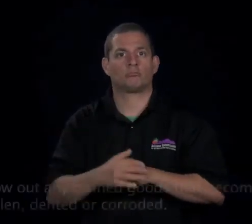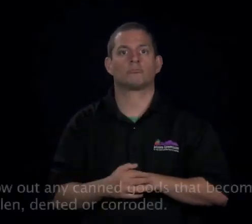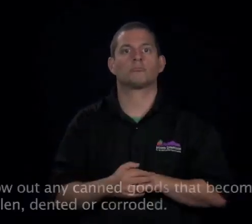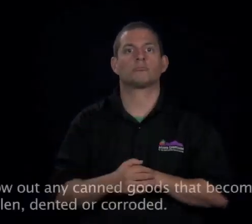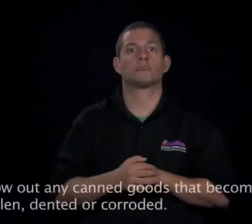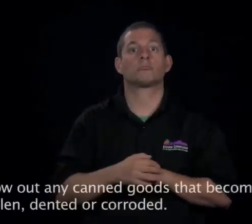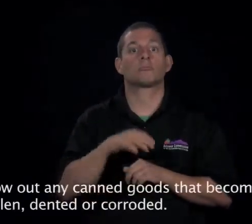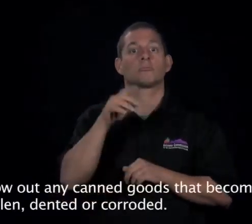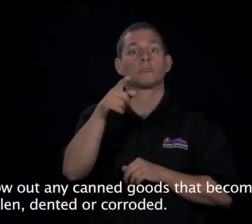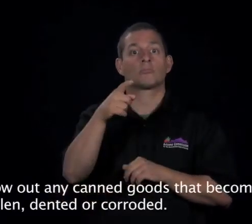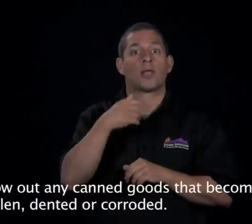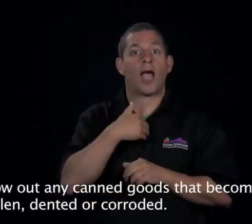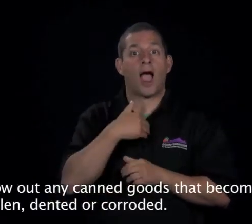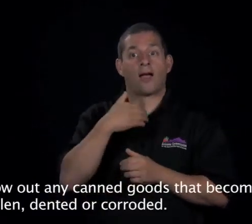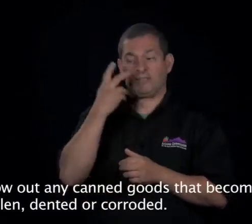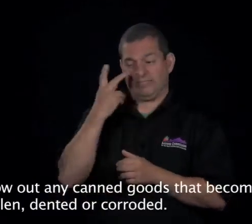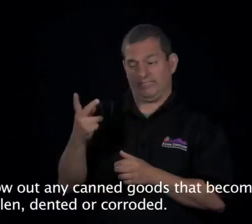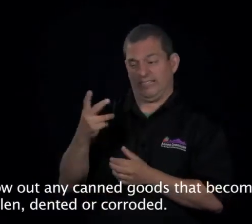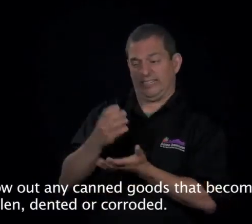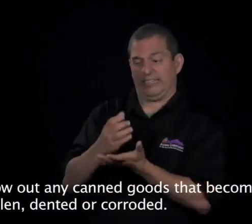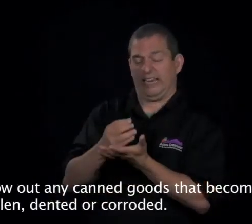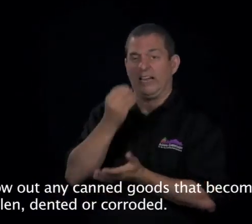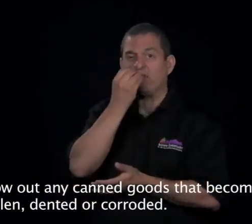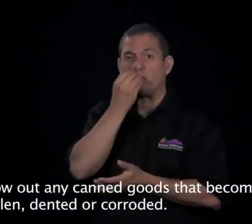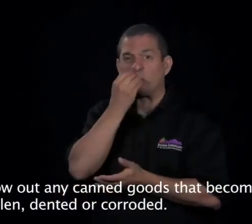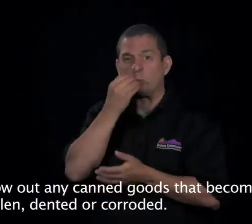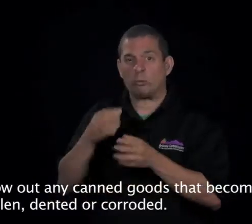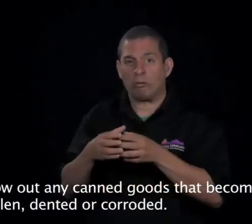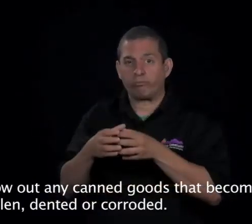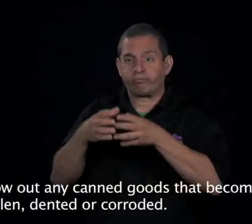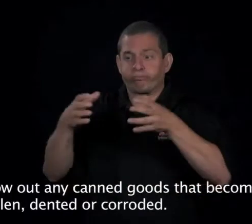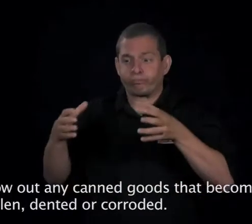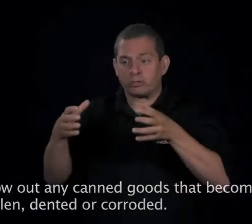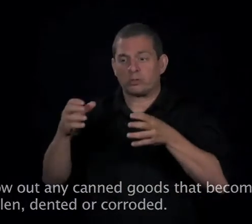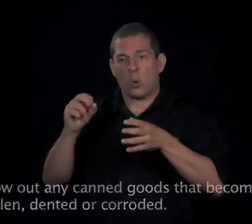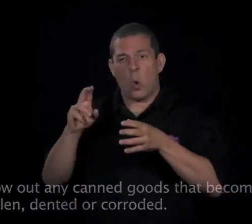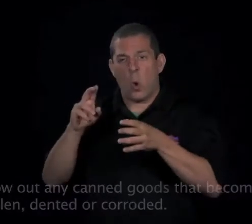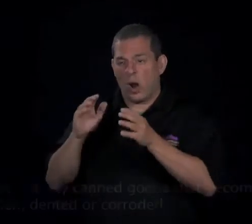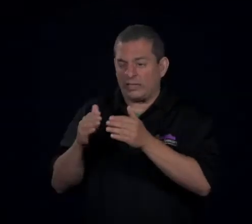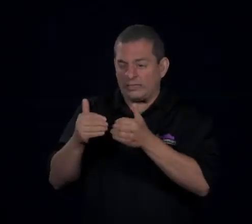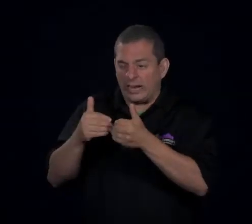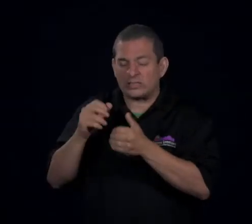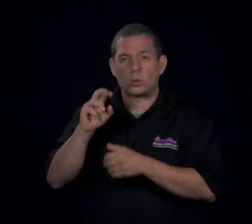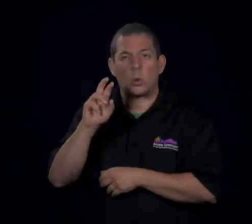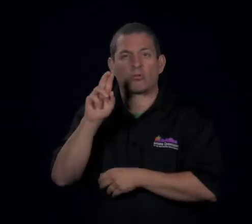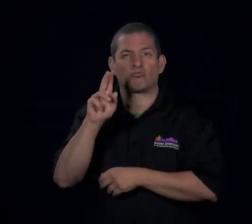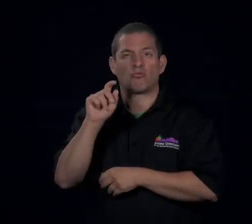Throw out any canned goods that become swollen, dented, or corroded.